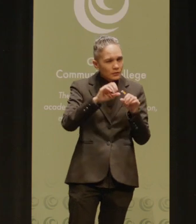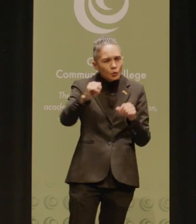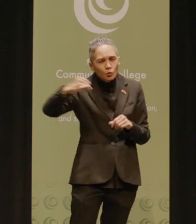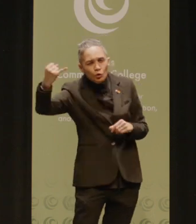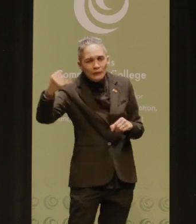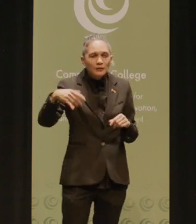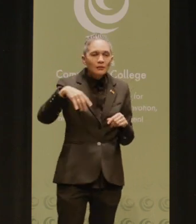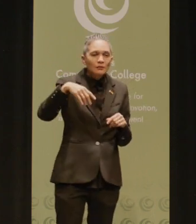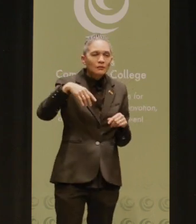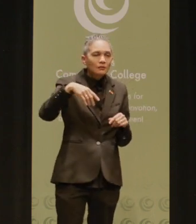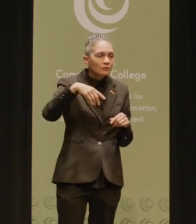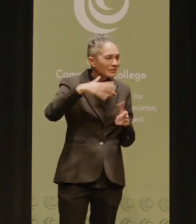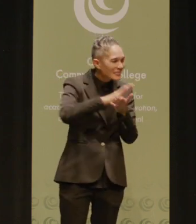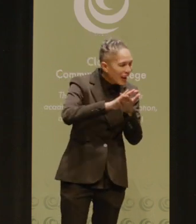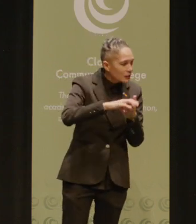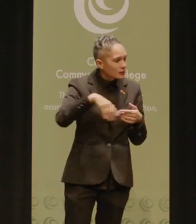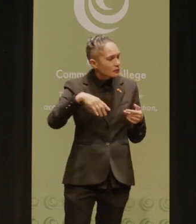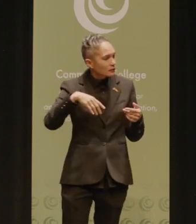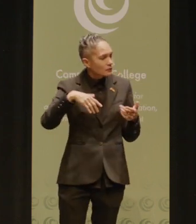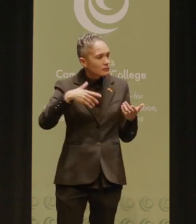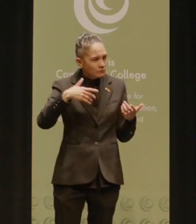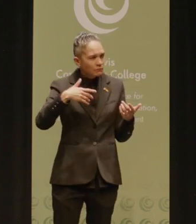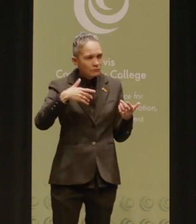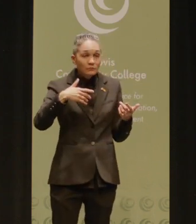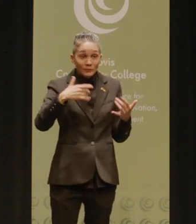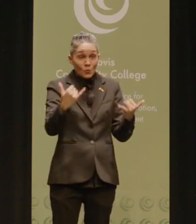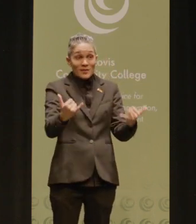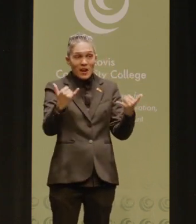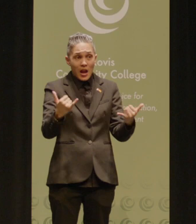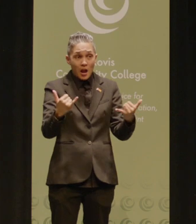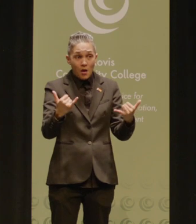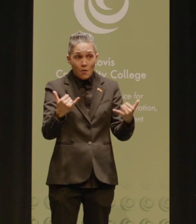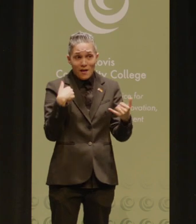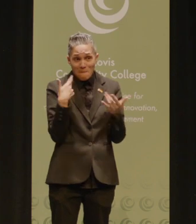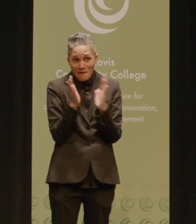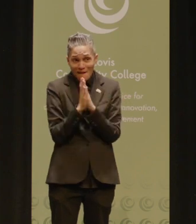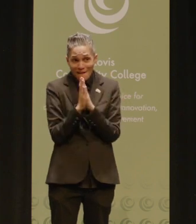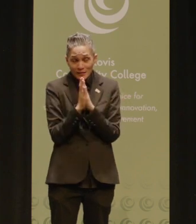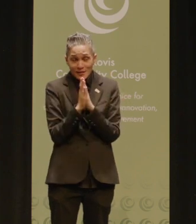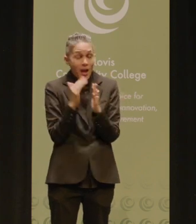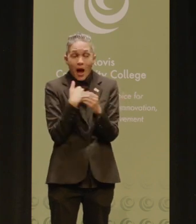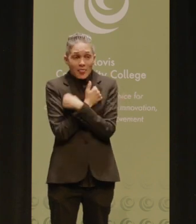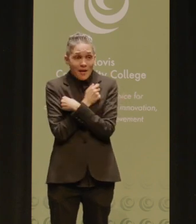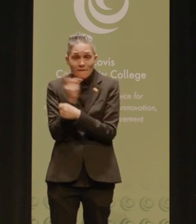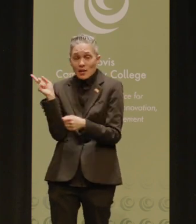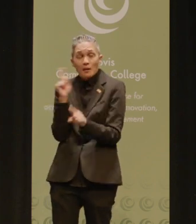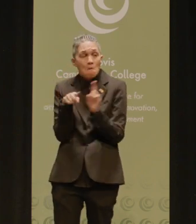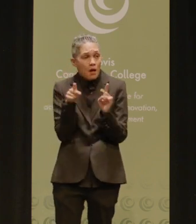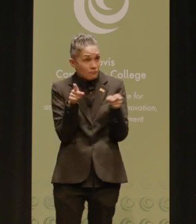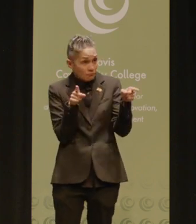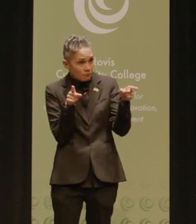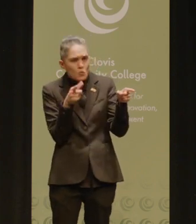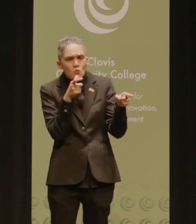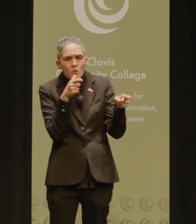justice, and of course, kindness. So what I'd like you to do now, because I love what our committee's done, but do any of